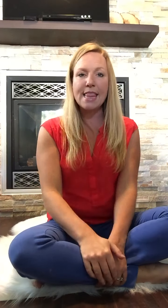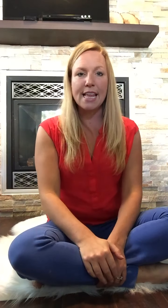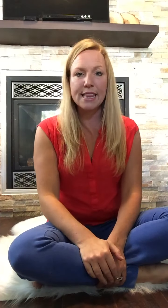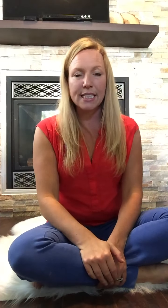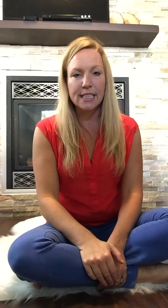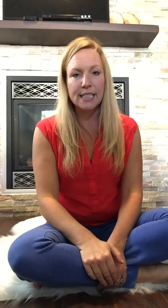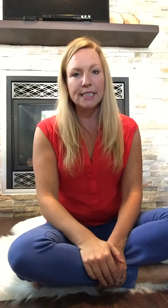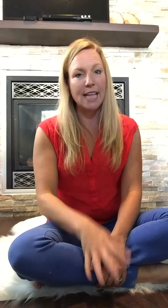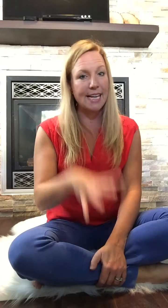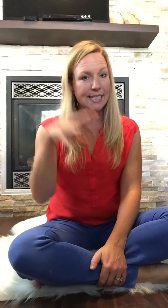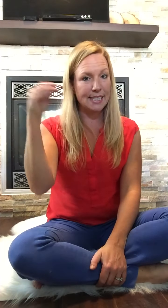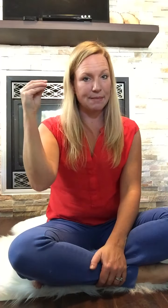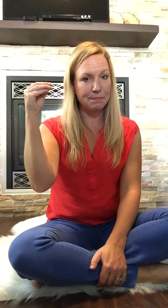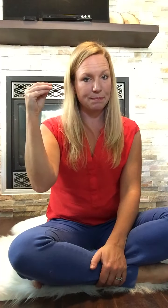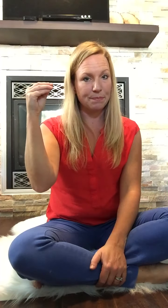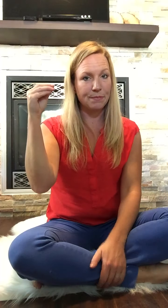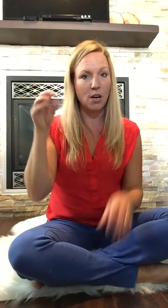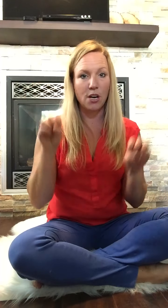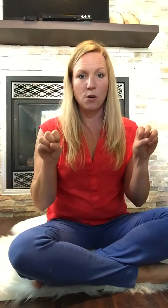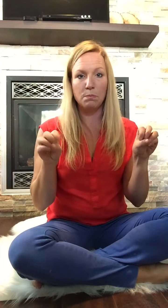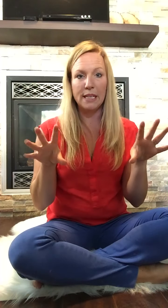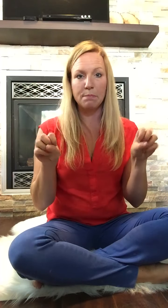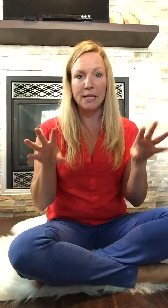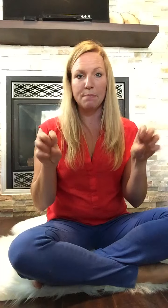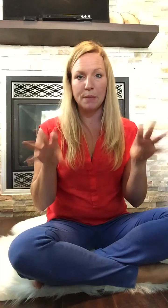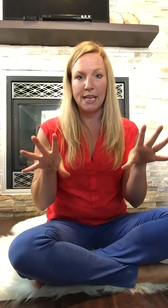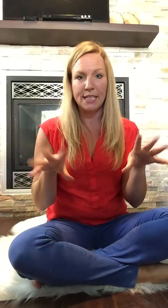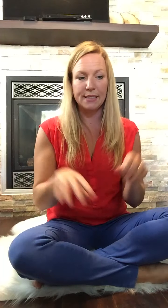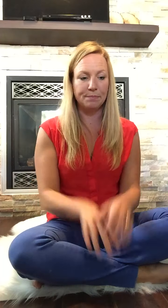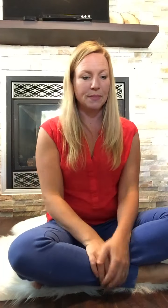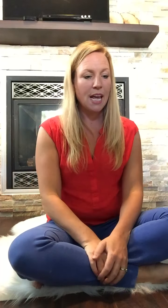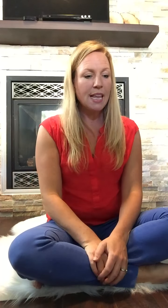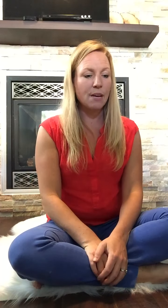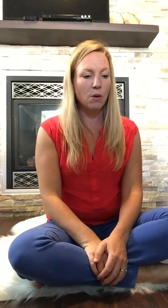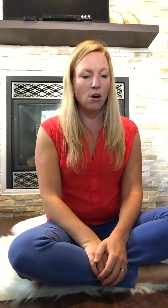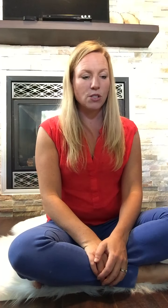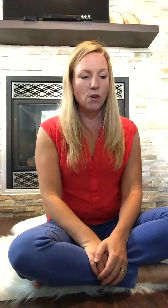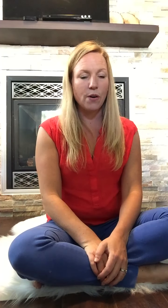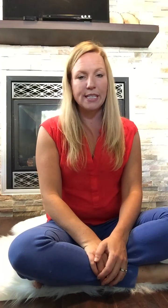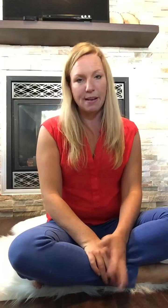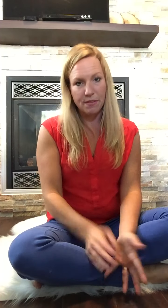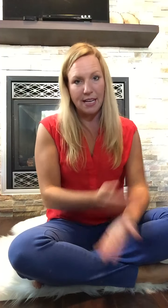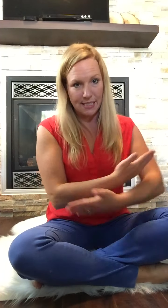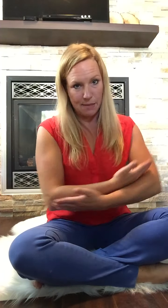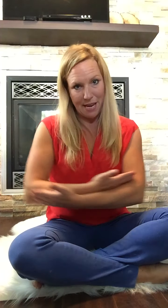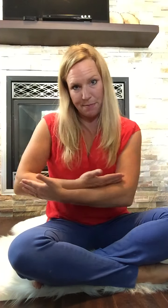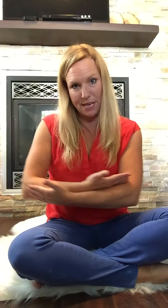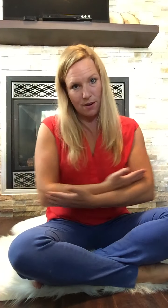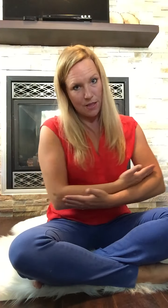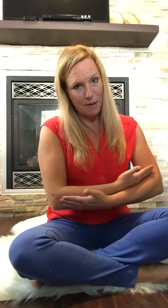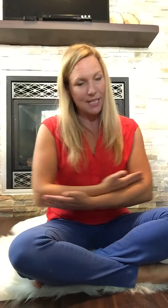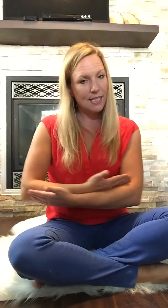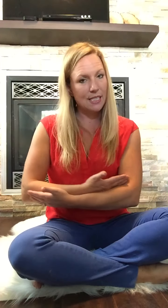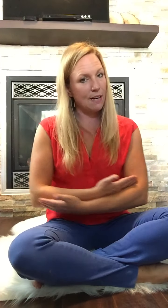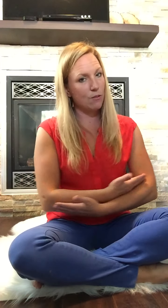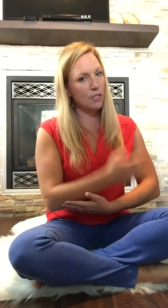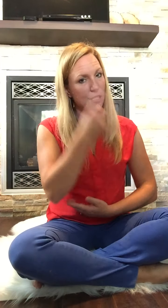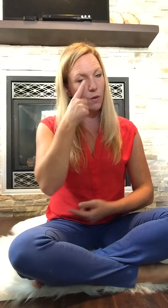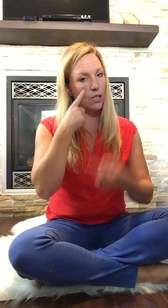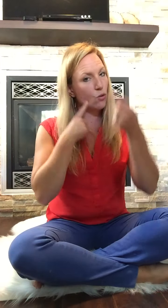then the lights are going to go blink, blink, blink. Then we're also going to have, yes, the baby on the bus. That, of course, is going to